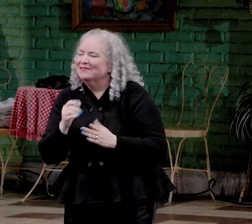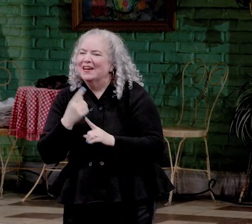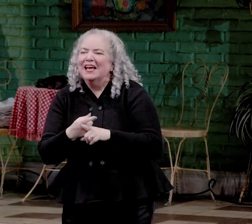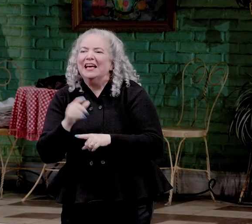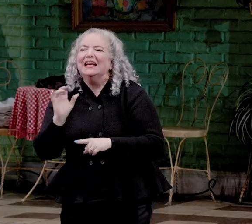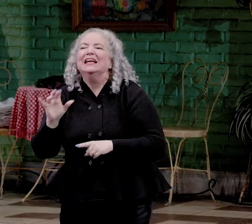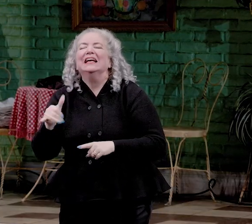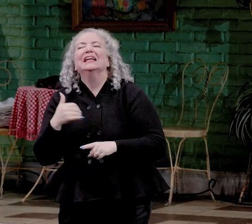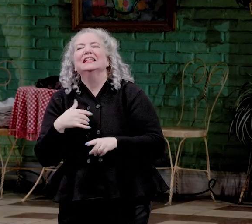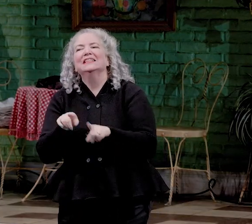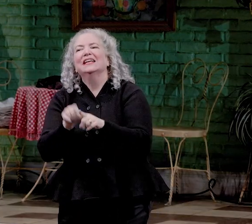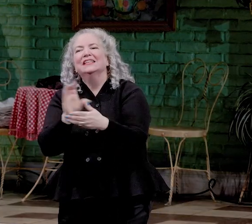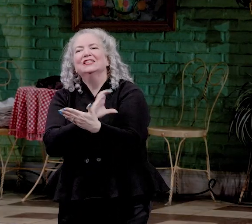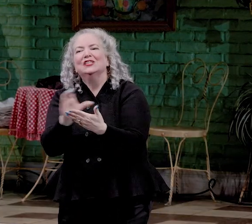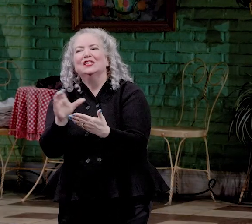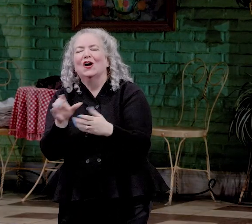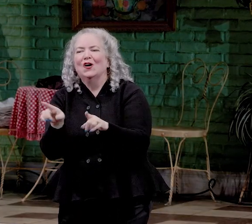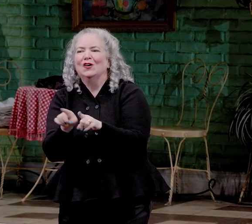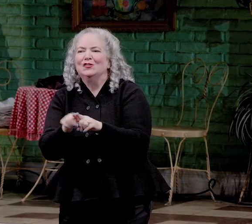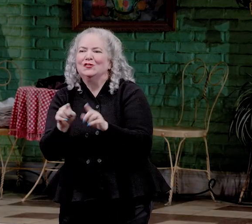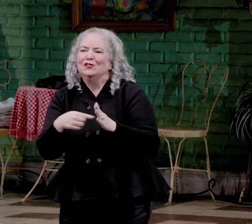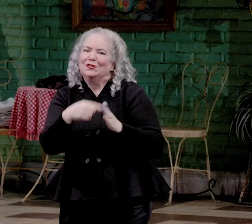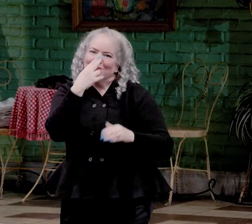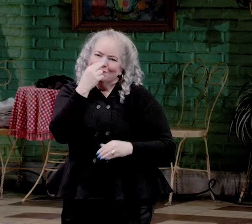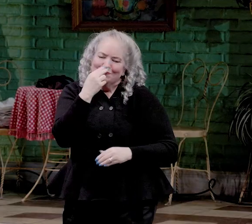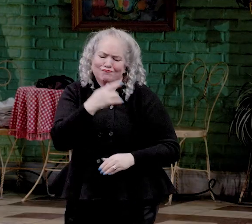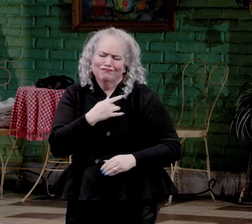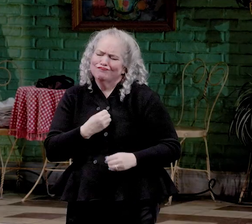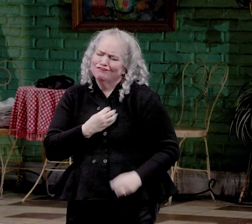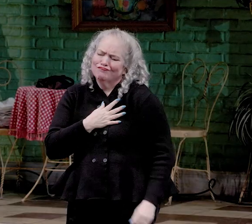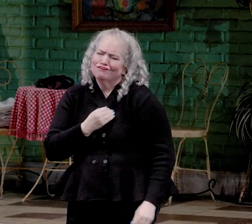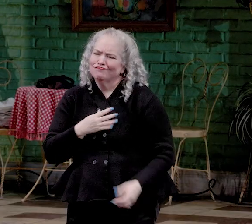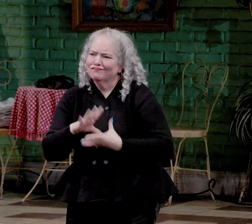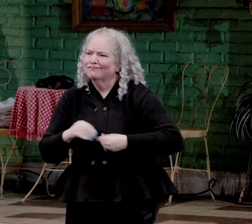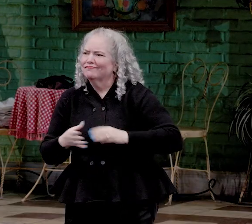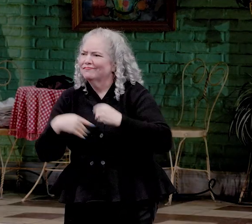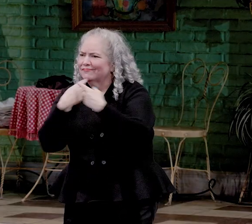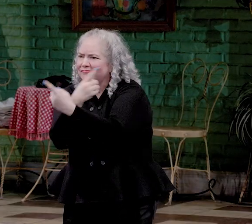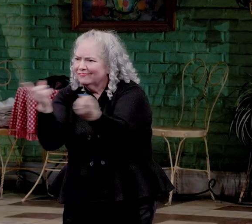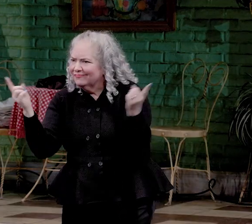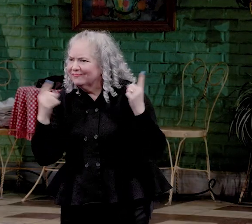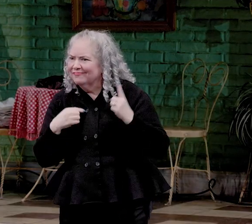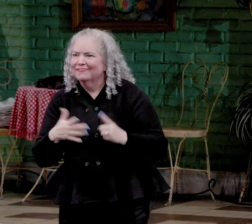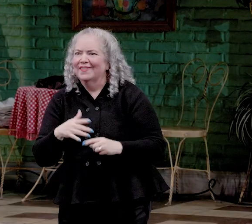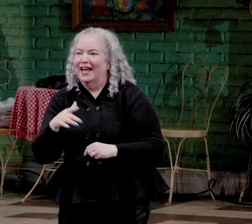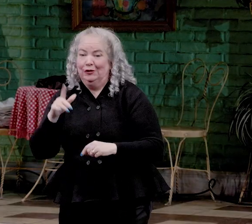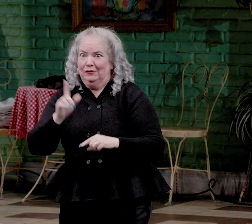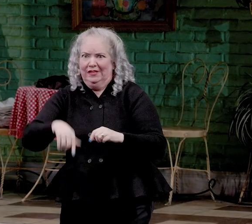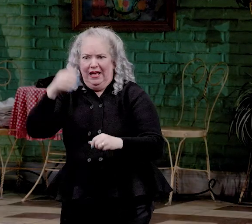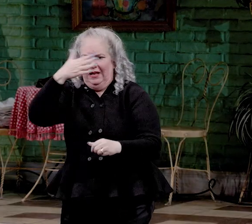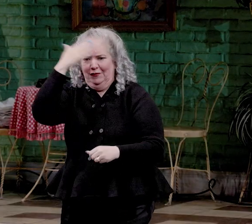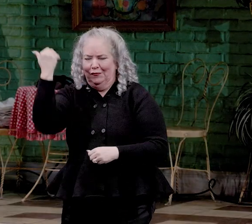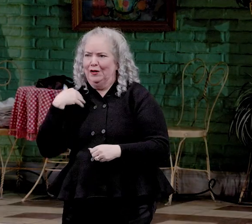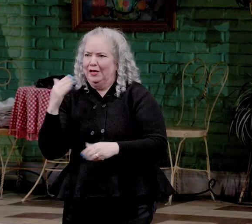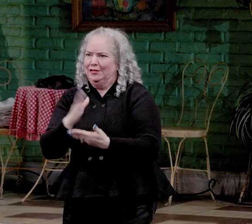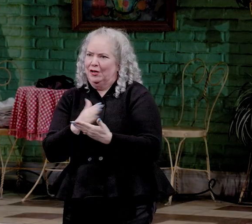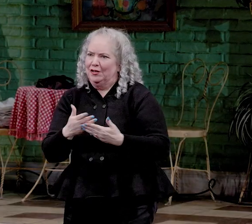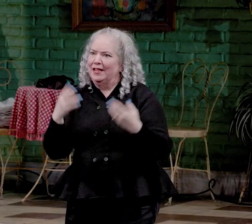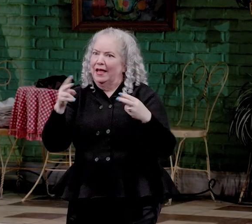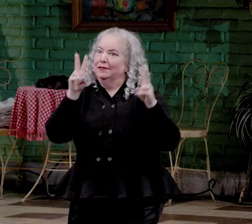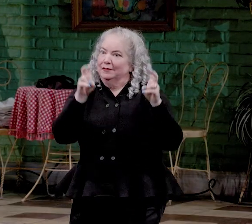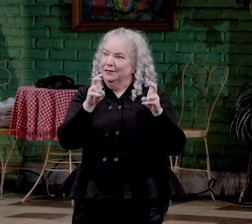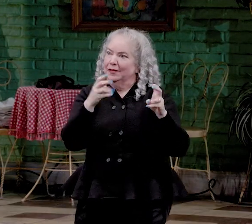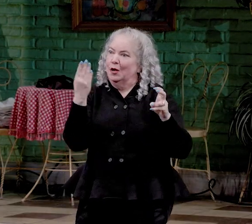electrifying concert retrospective features humor, heartfelt storytelling, and unforgettable hit songs including Blue Suede